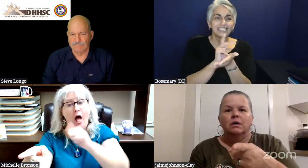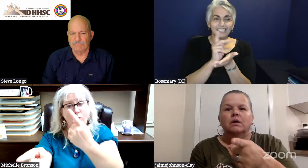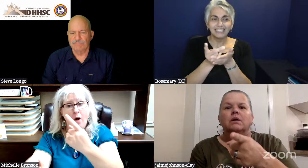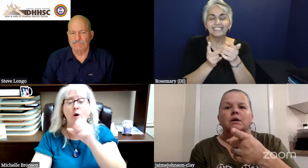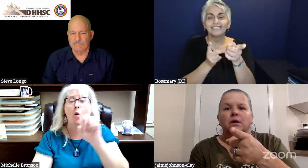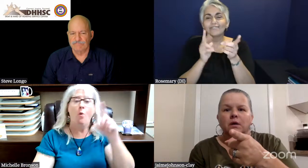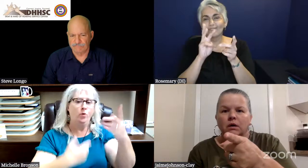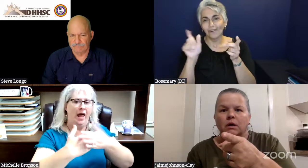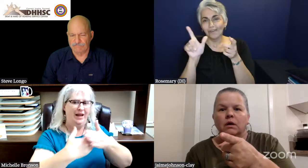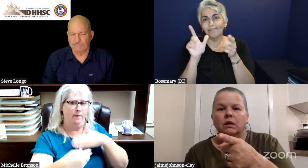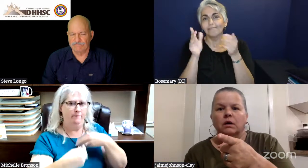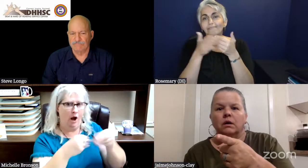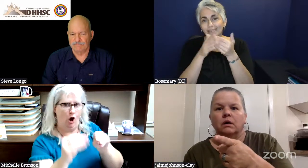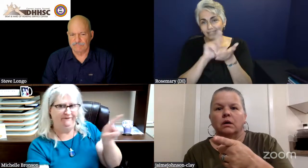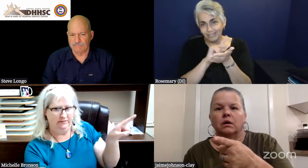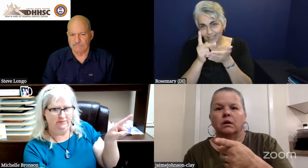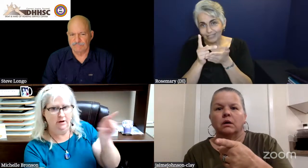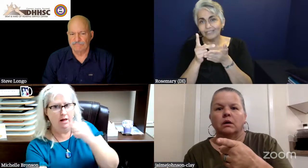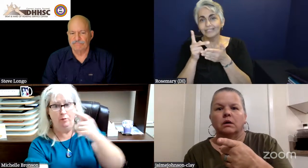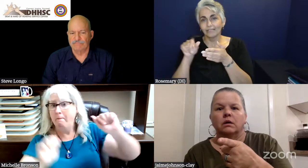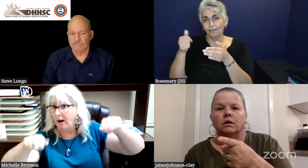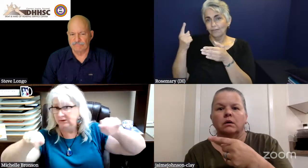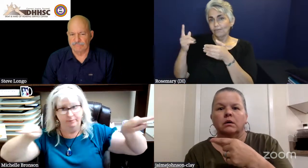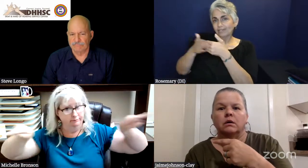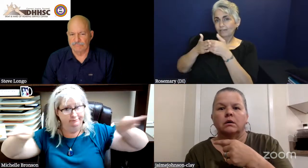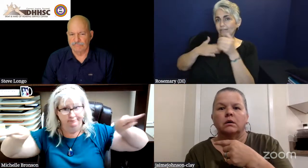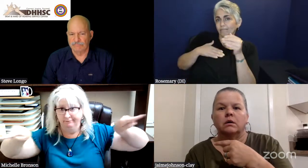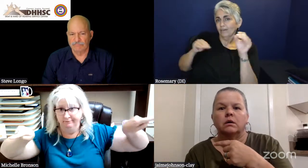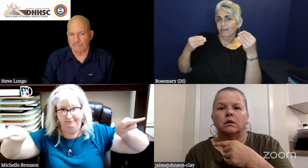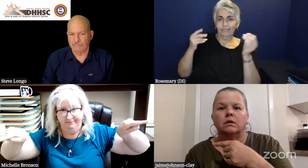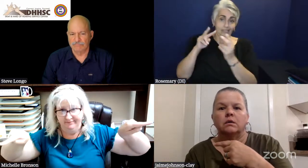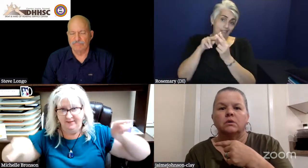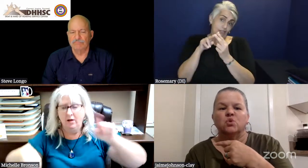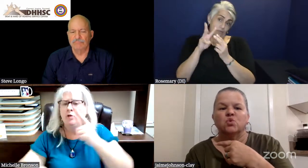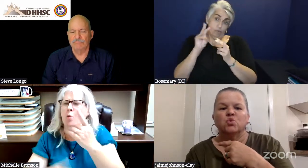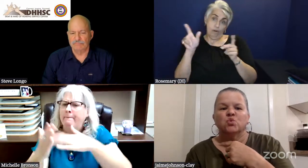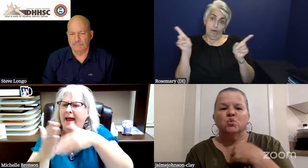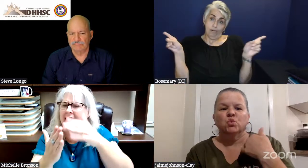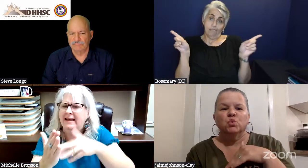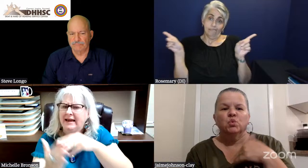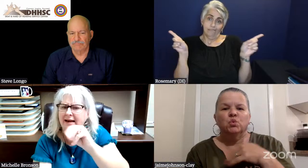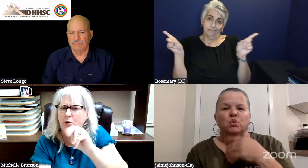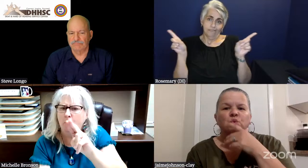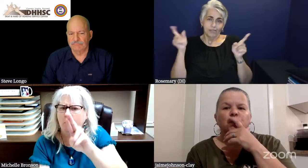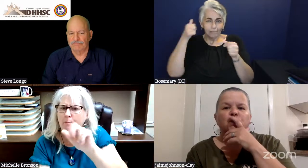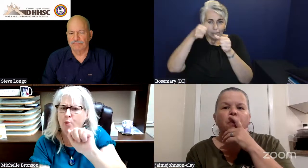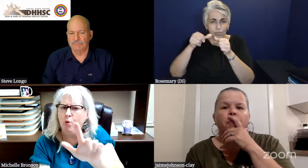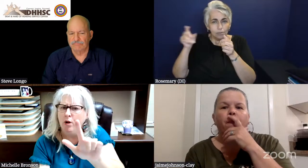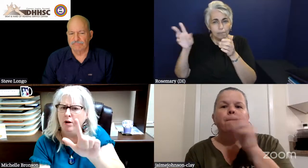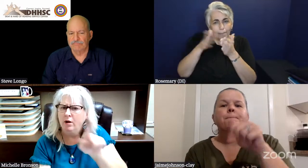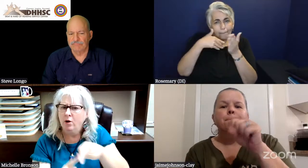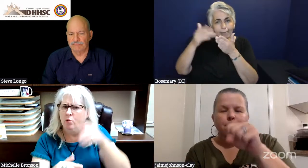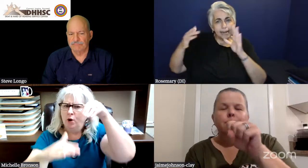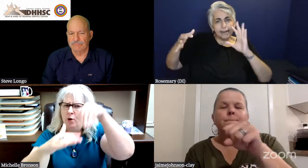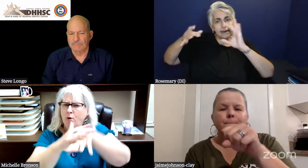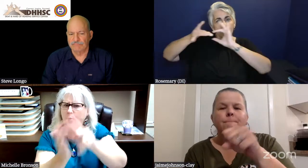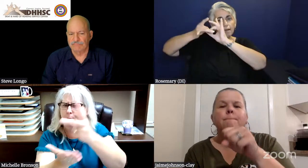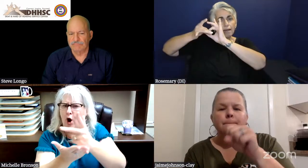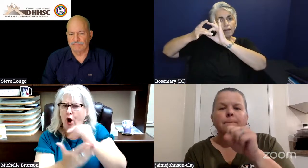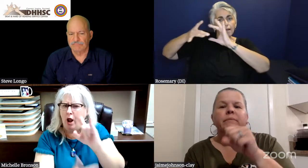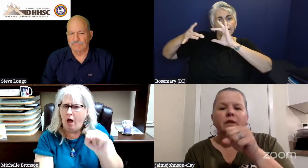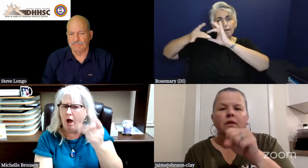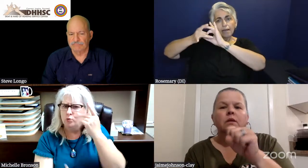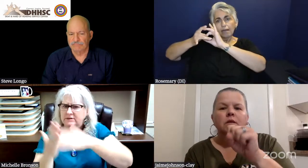up through up through level to level. The other one is possibly by the kitchen. Those two walls